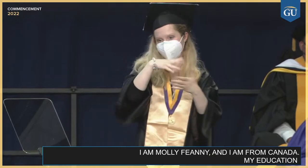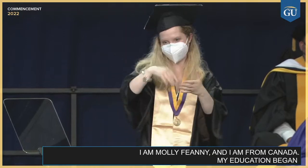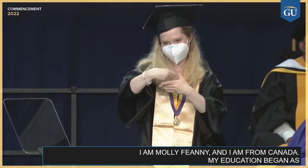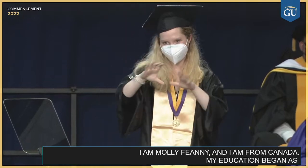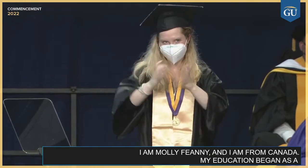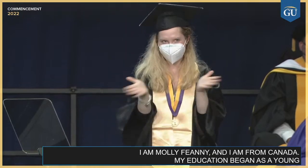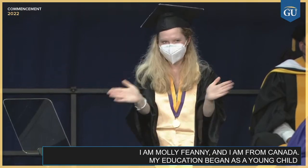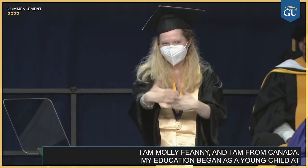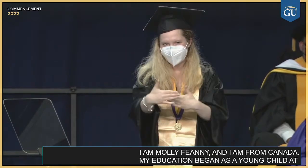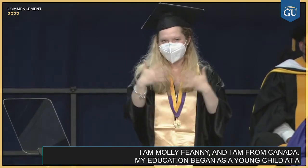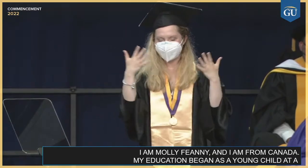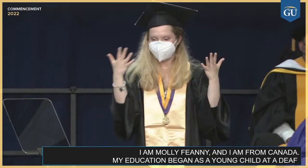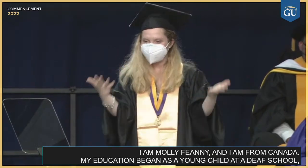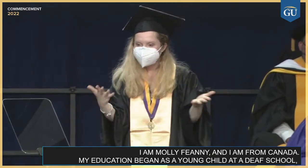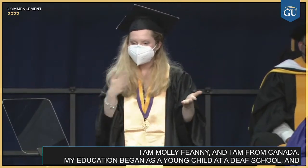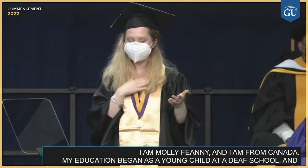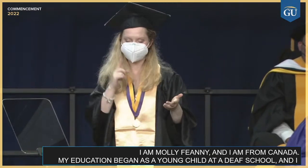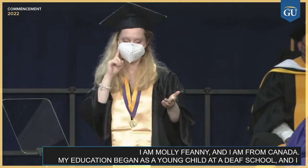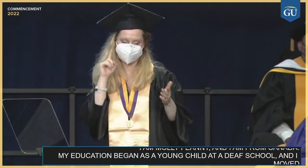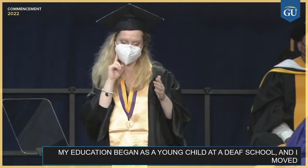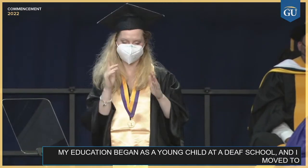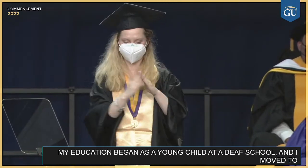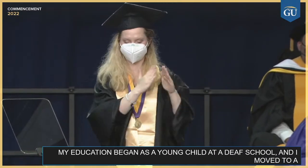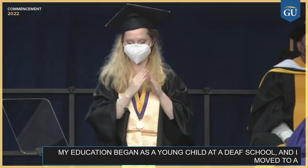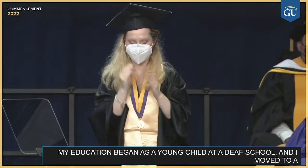I was fortunate to receive good support in and out of the